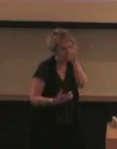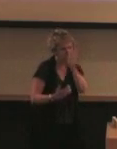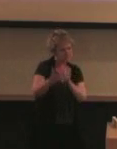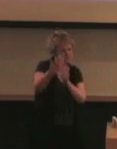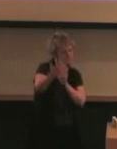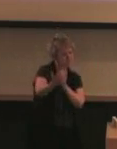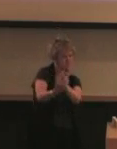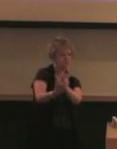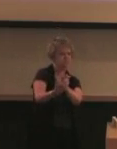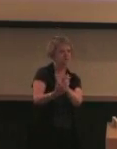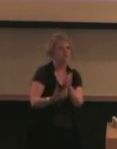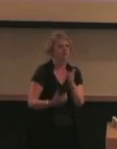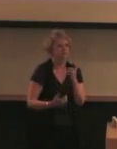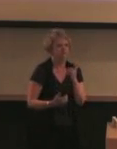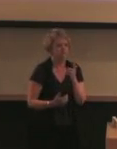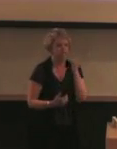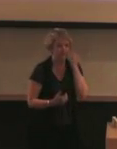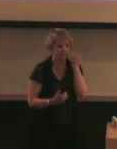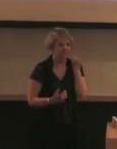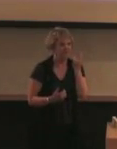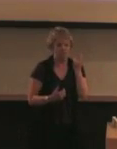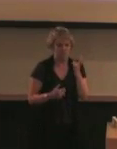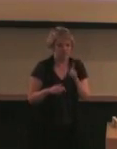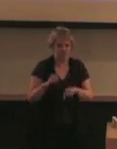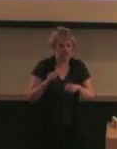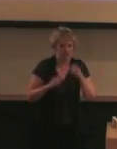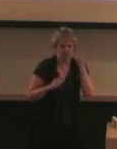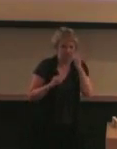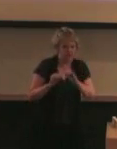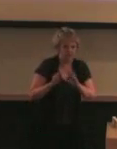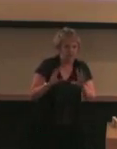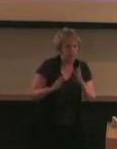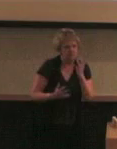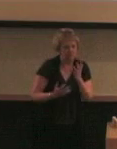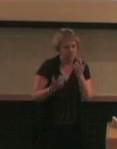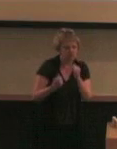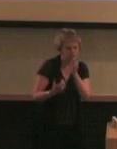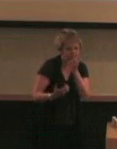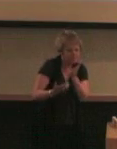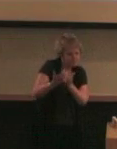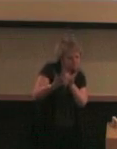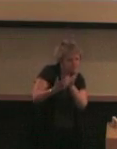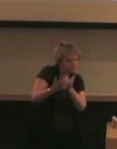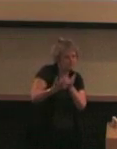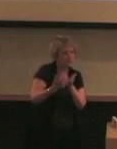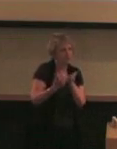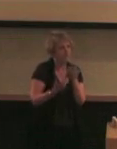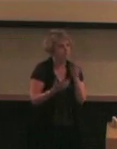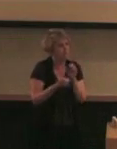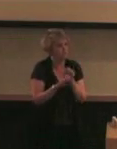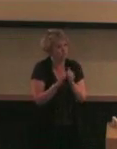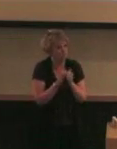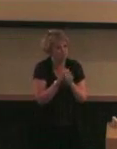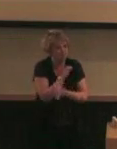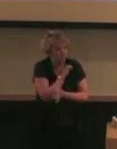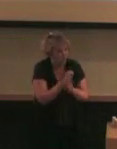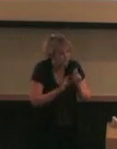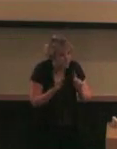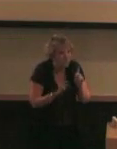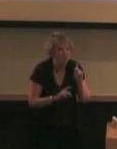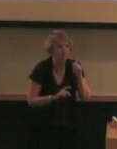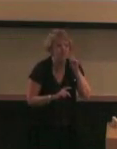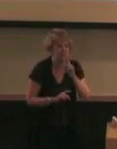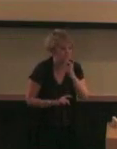patient, specifically someone who has low literacy issues. They specifically help work with foreigners, deaf blind people,